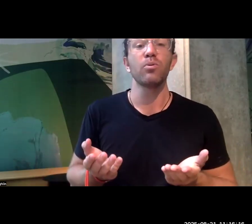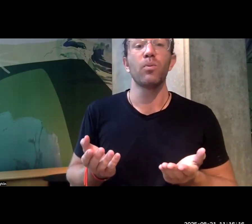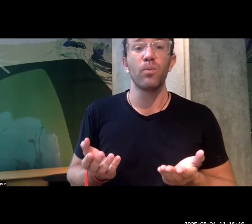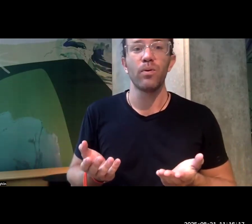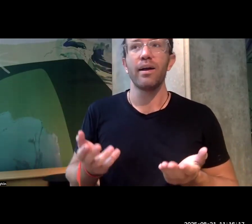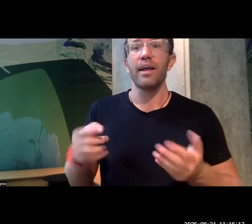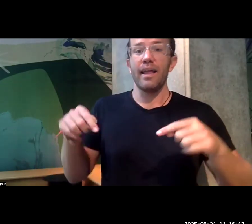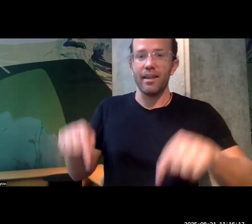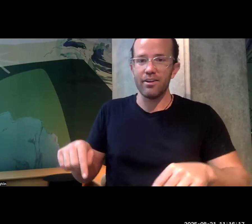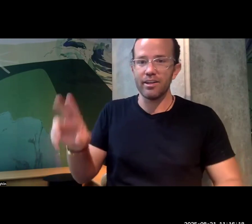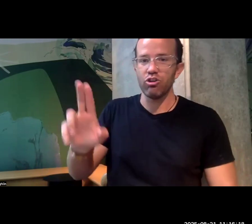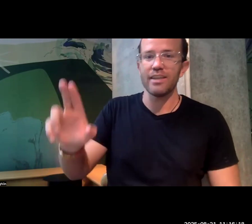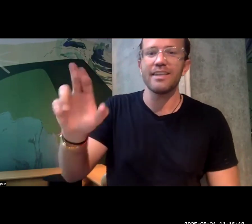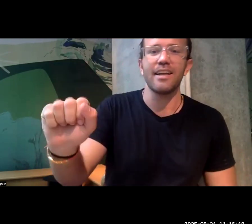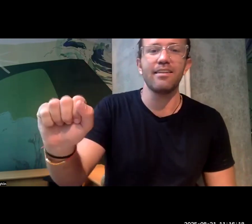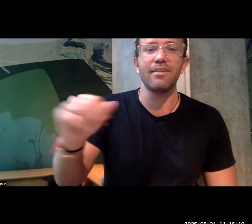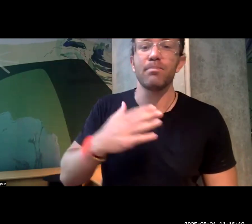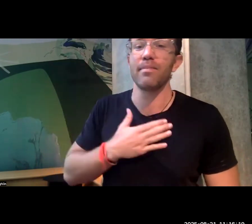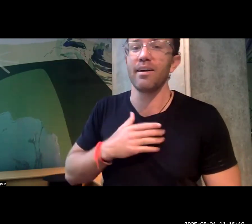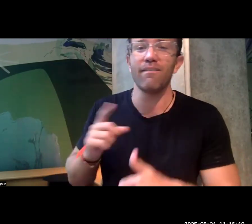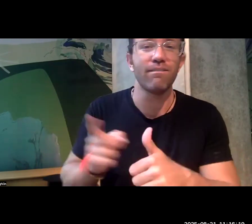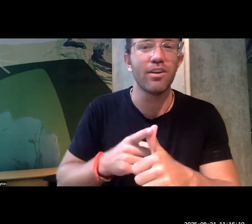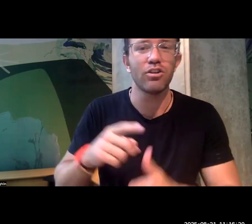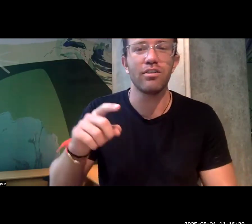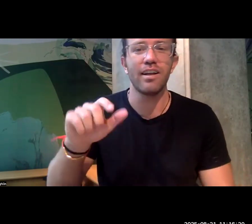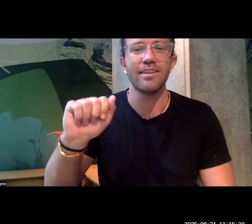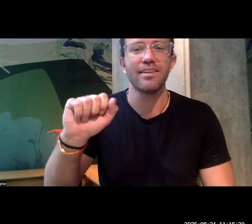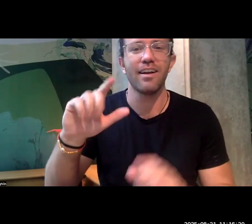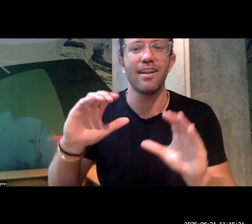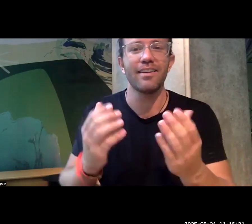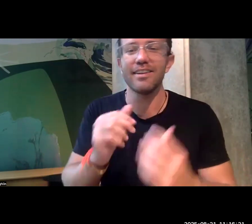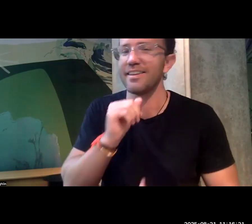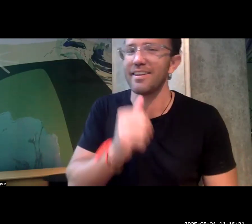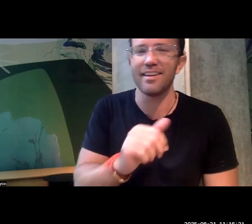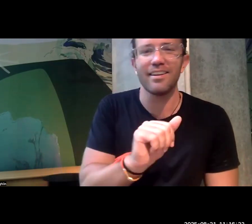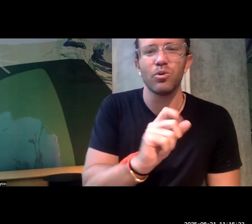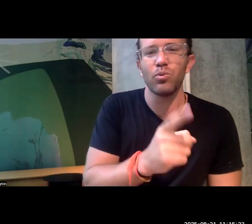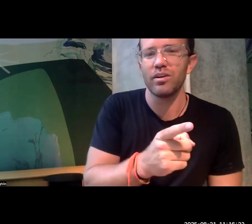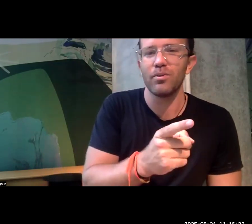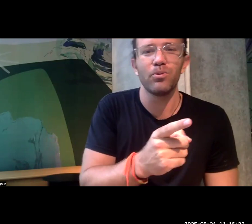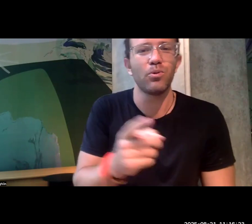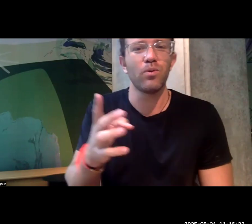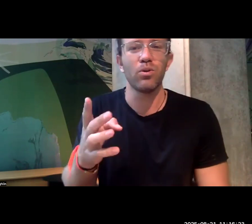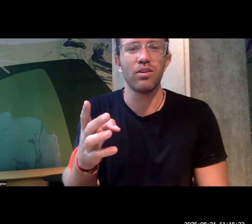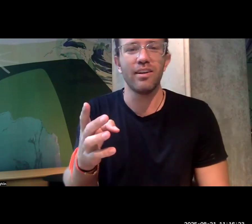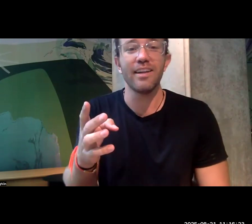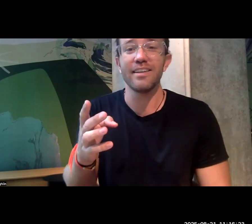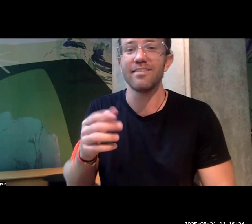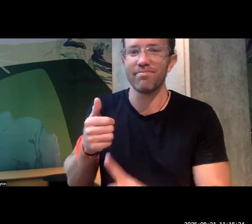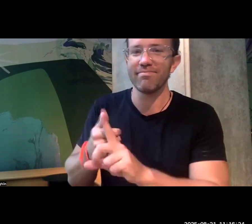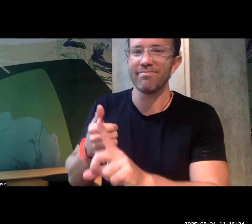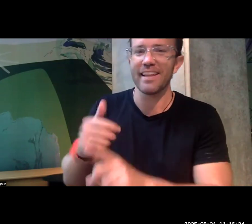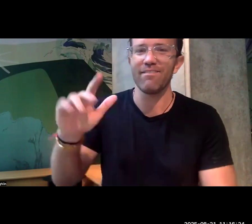career, and then I came back here to teach. So here in the US, my first ASL class was